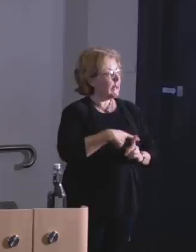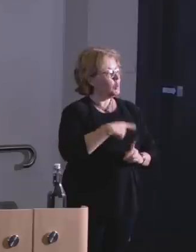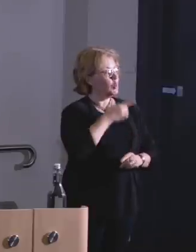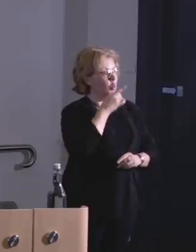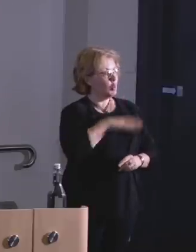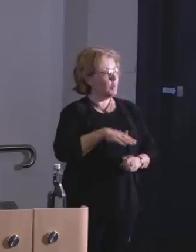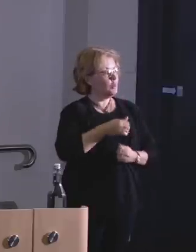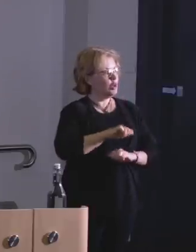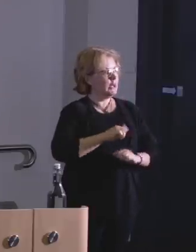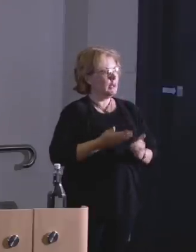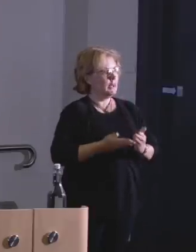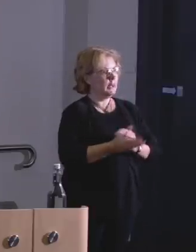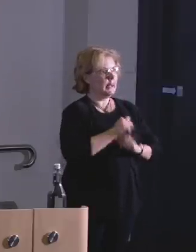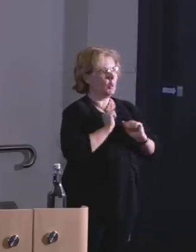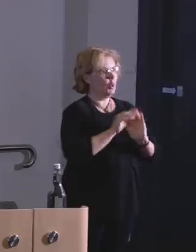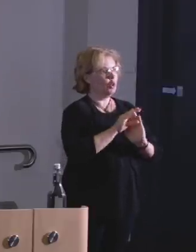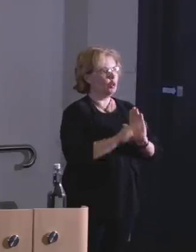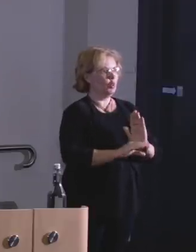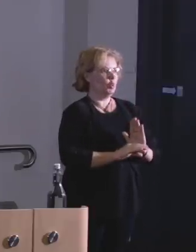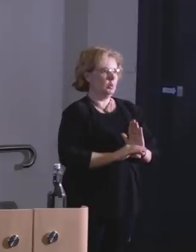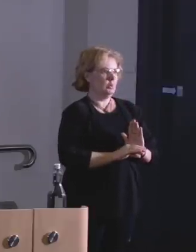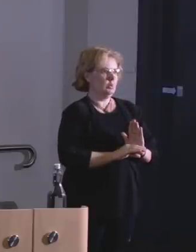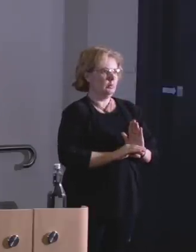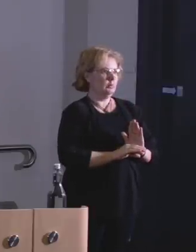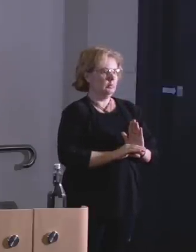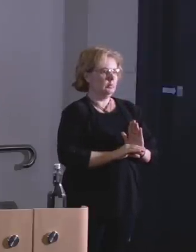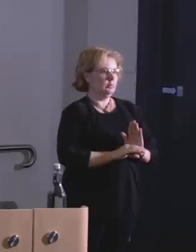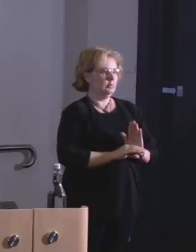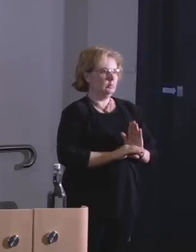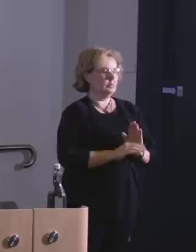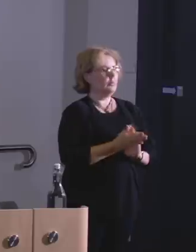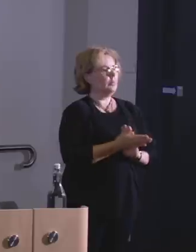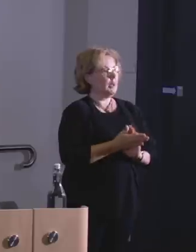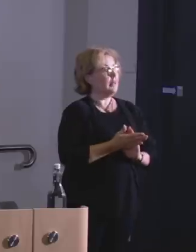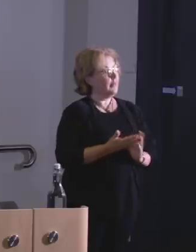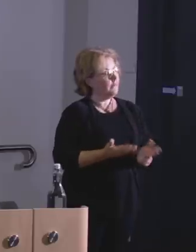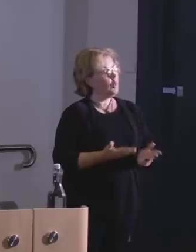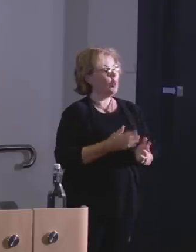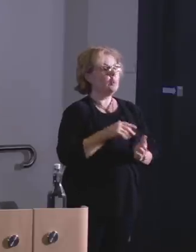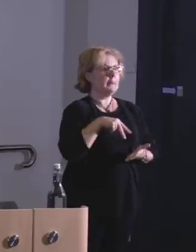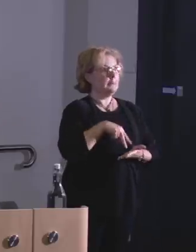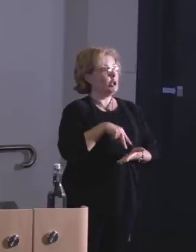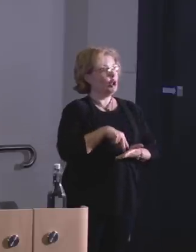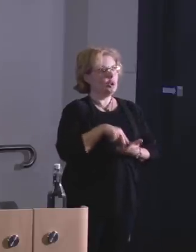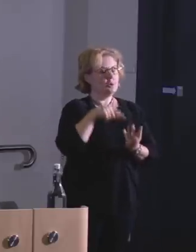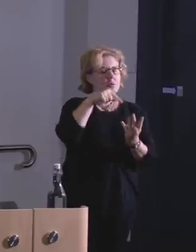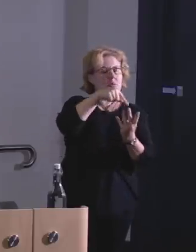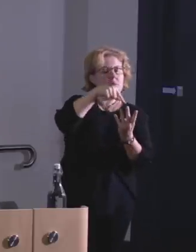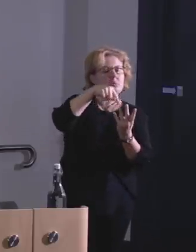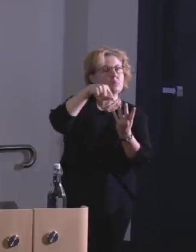are protected under our Constitution. So therefore, the position that the judges had